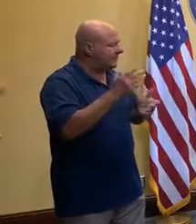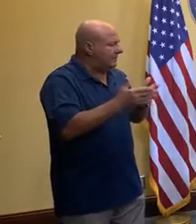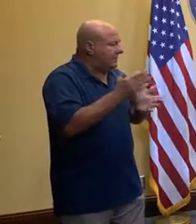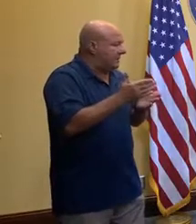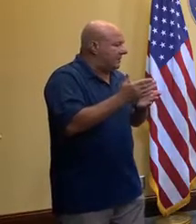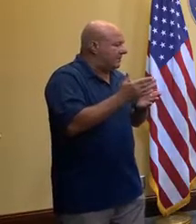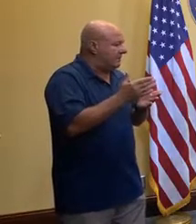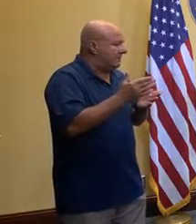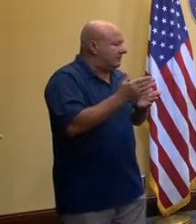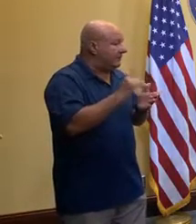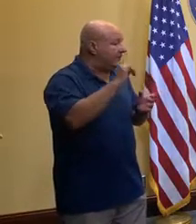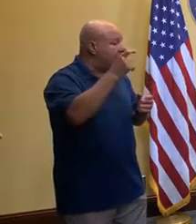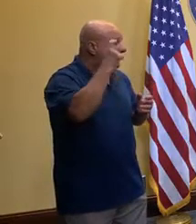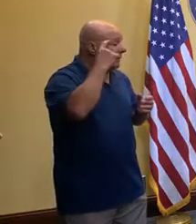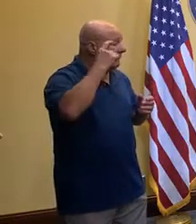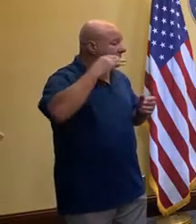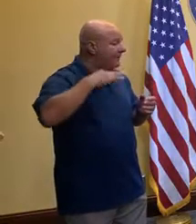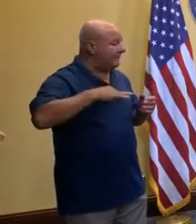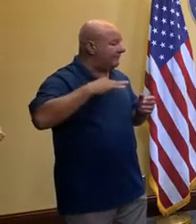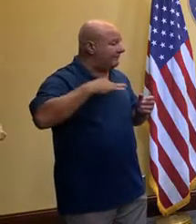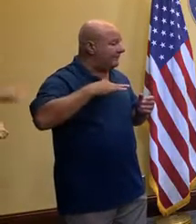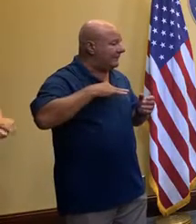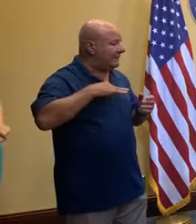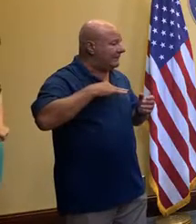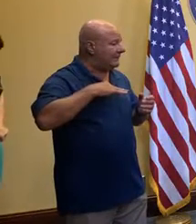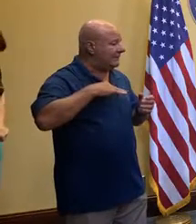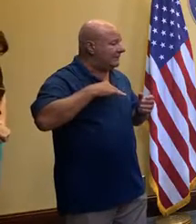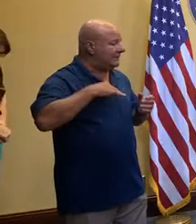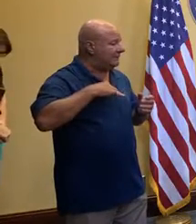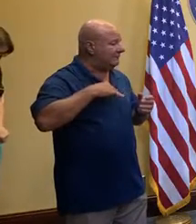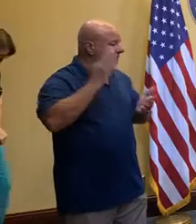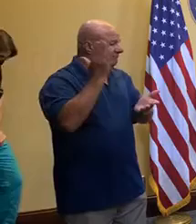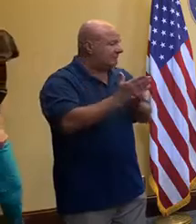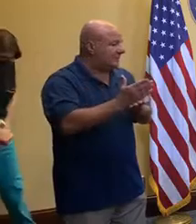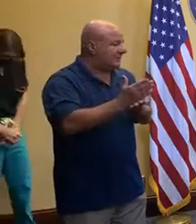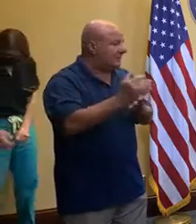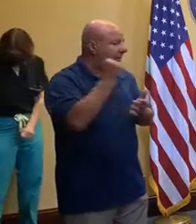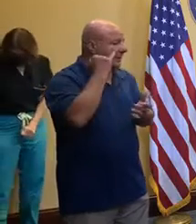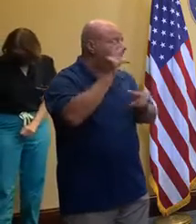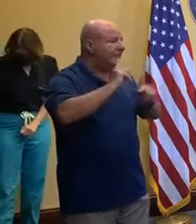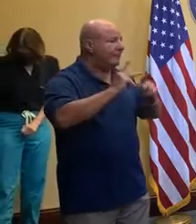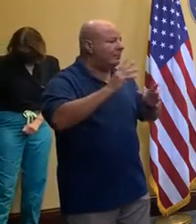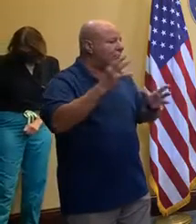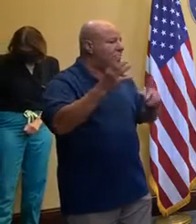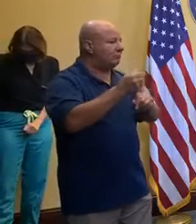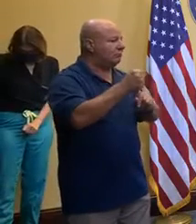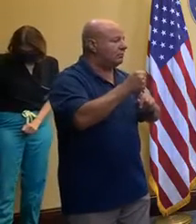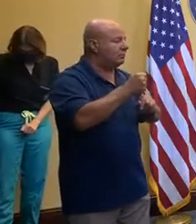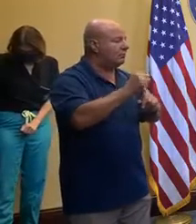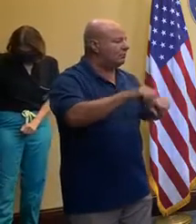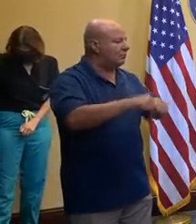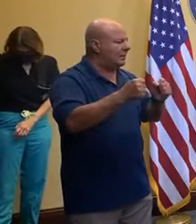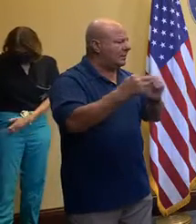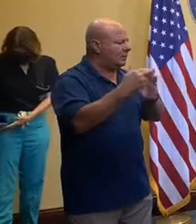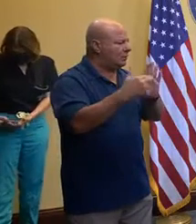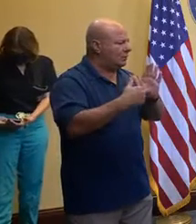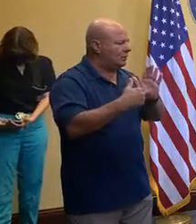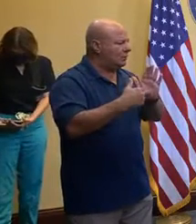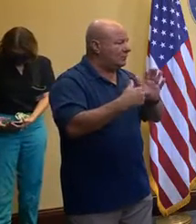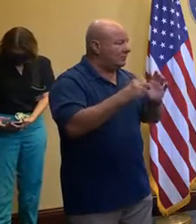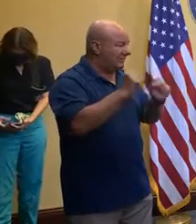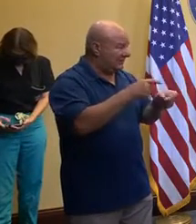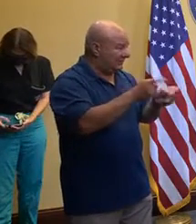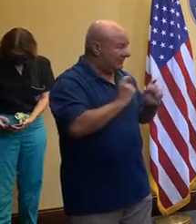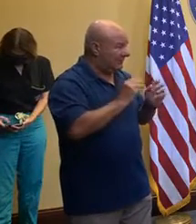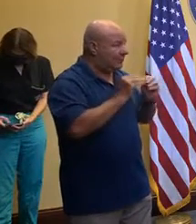removing government benefits from people who are caught violating the restrictions. I was wondering if you could provide more details